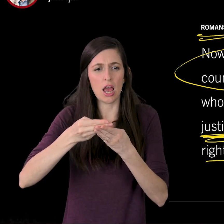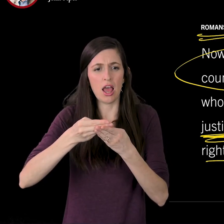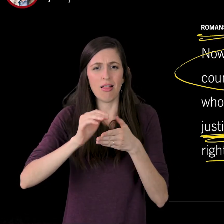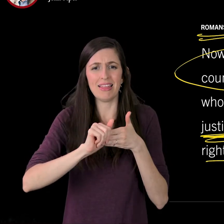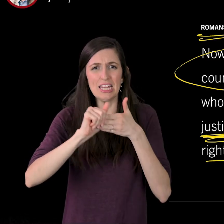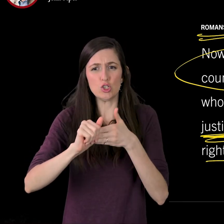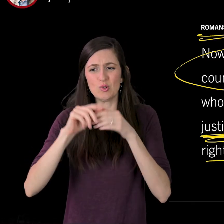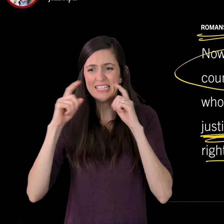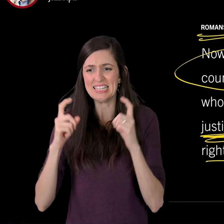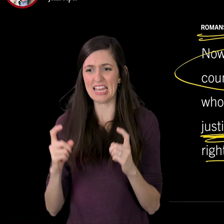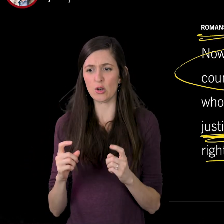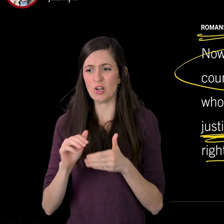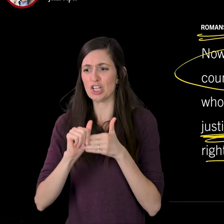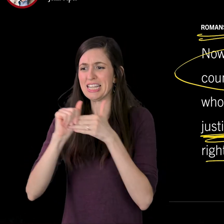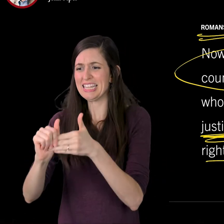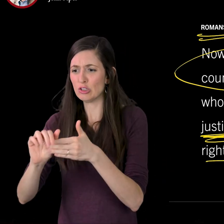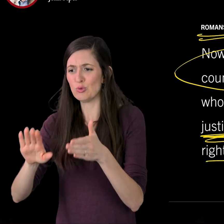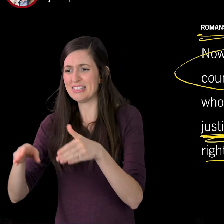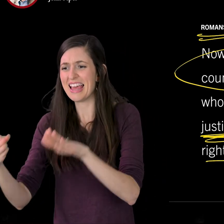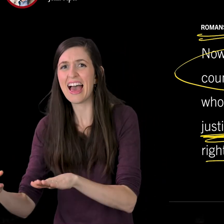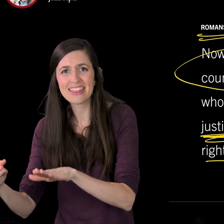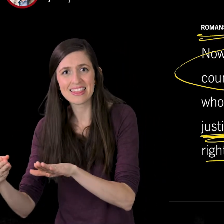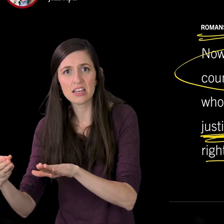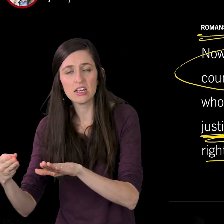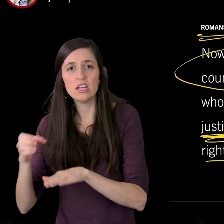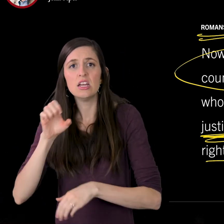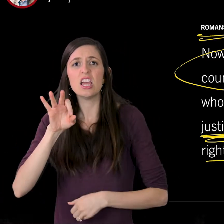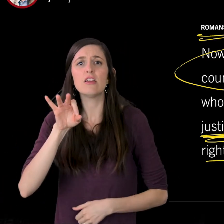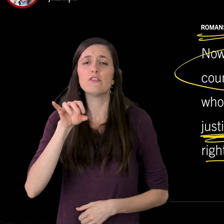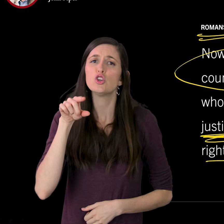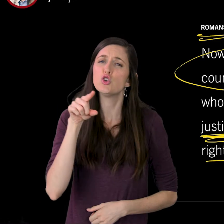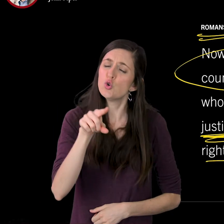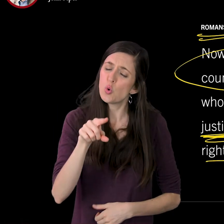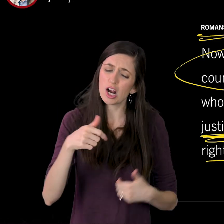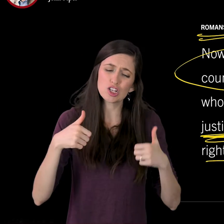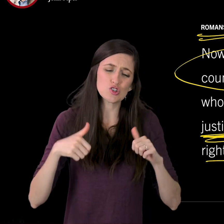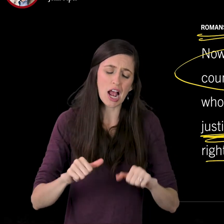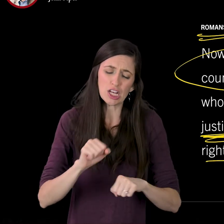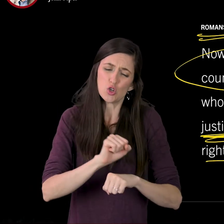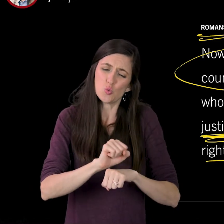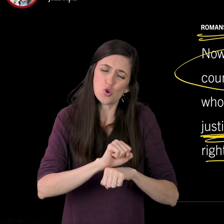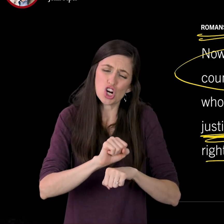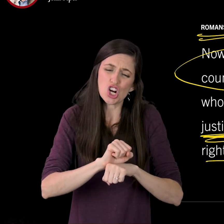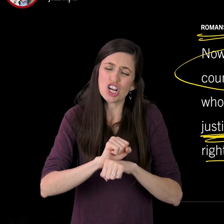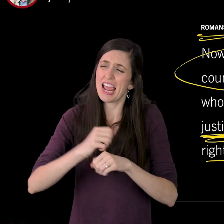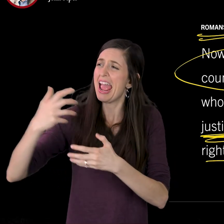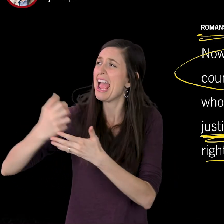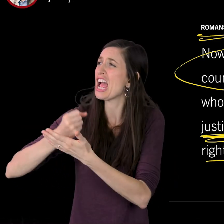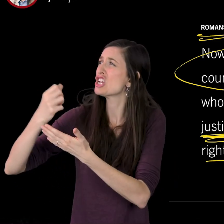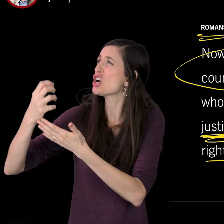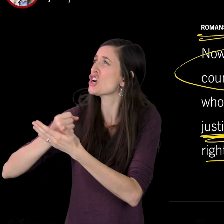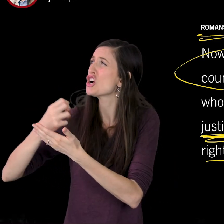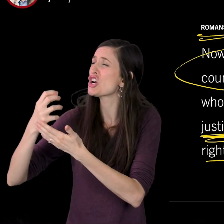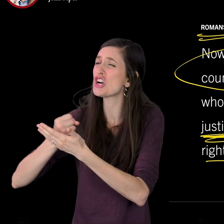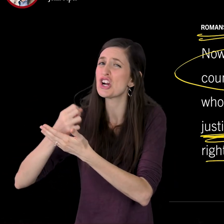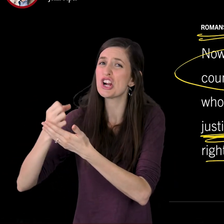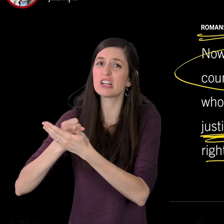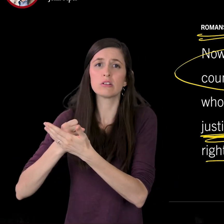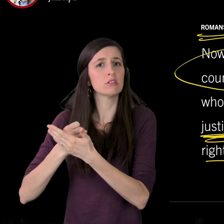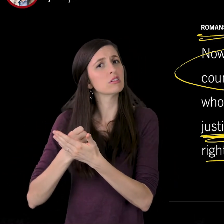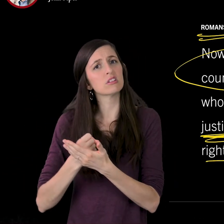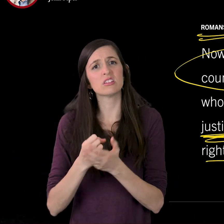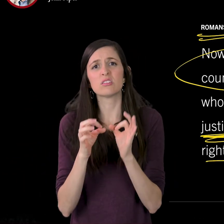work but if you stop trying to earn your salvation by working not working but rather